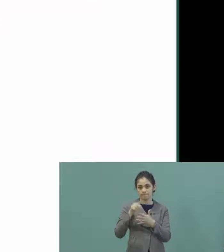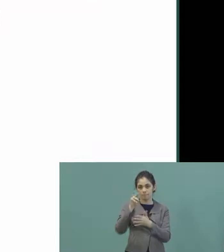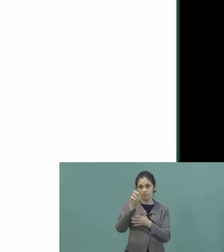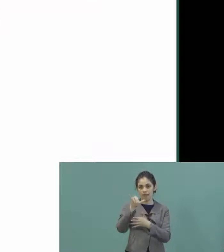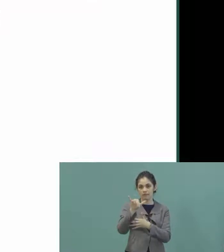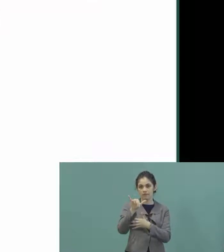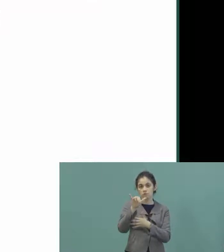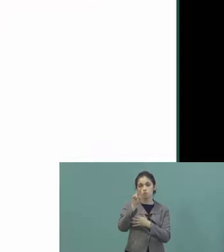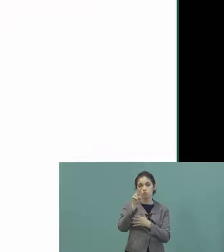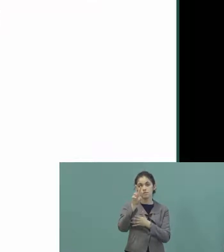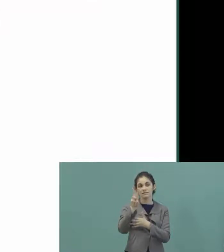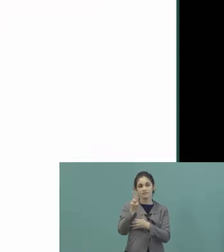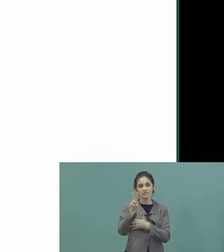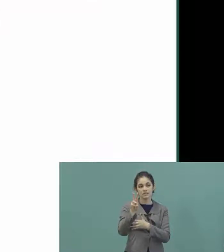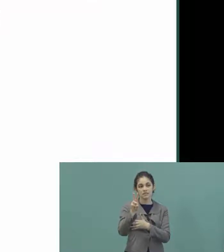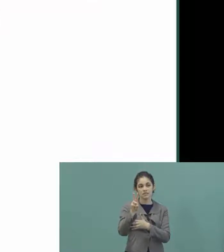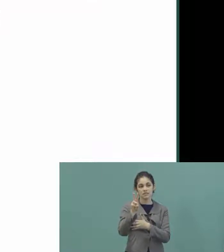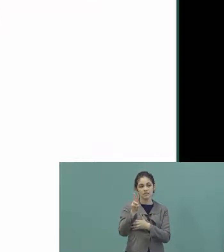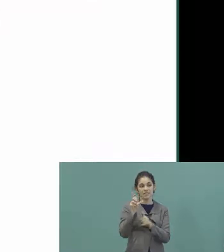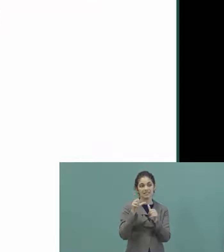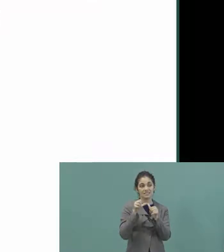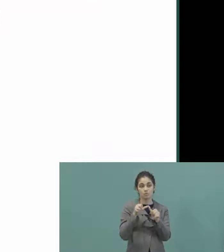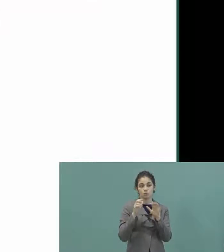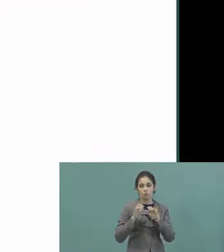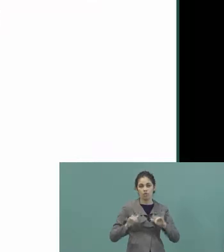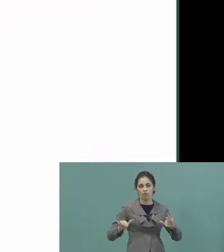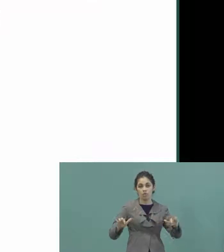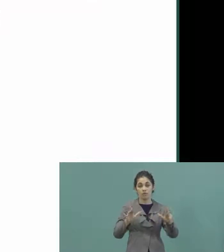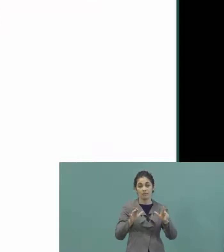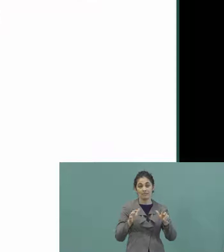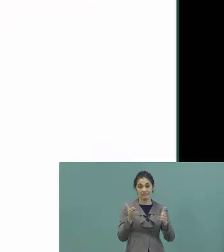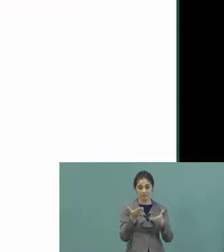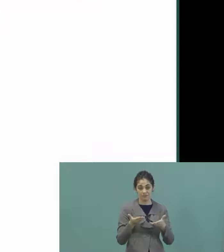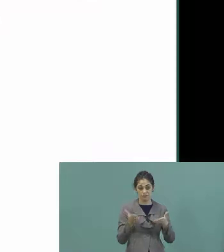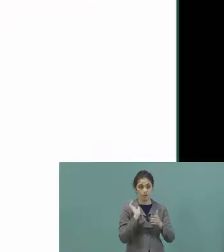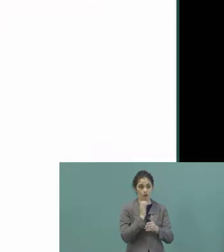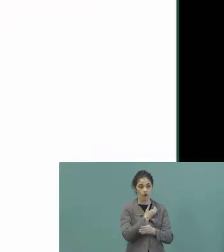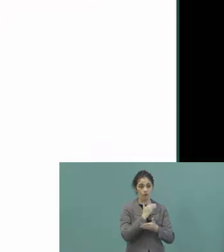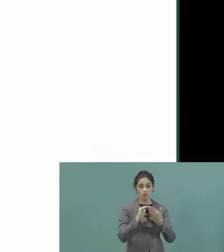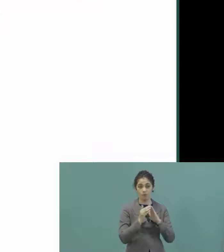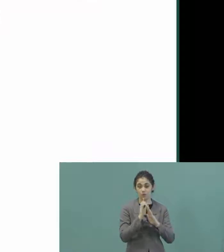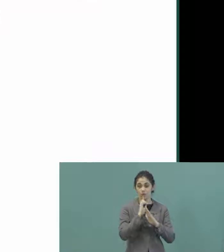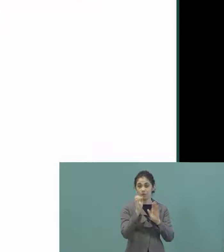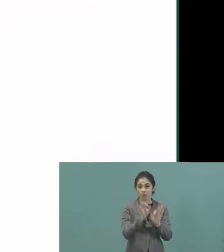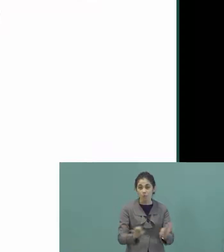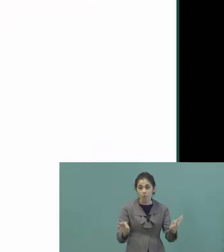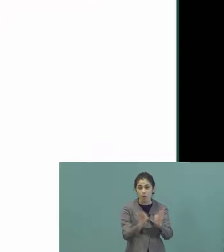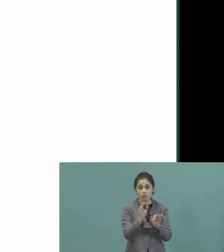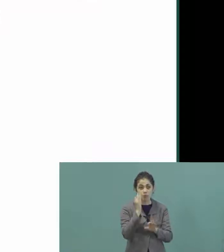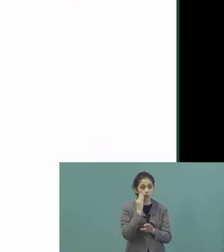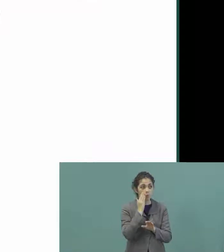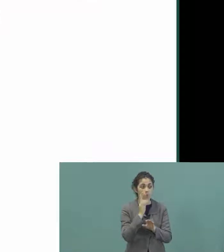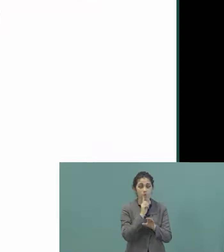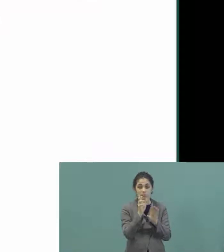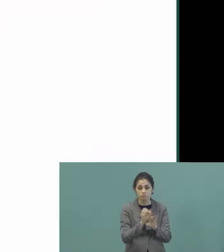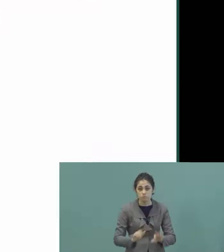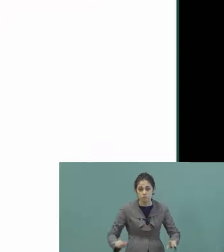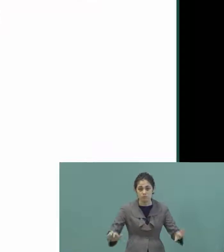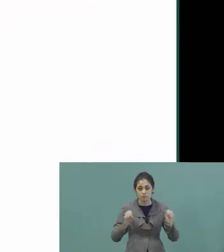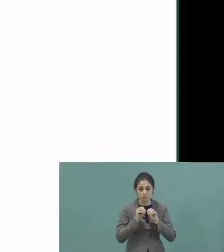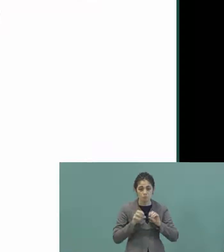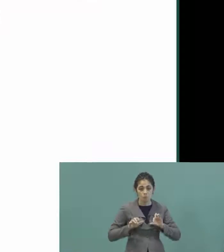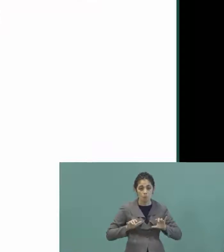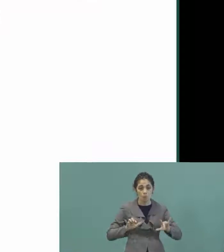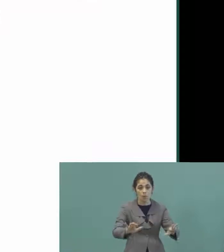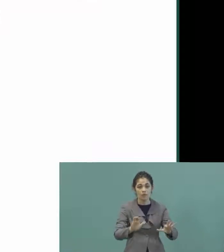26th. Transmission continues robustly in our community. That's a really important message today. We've all got to continue